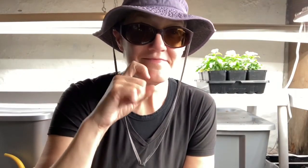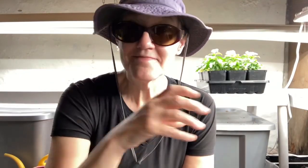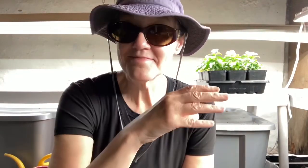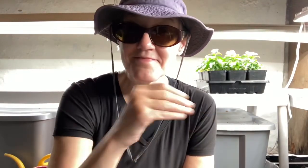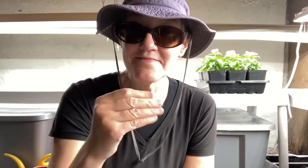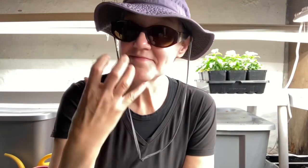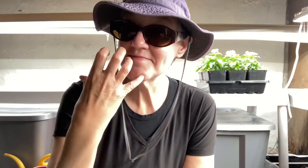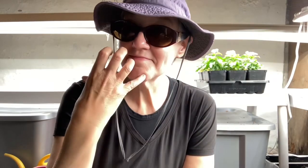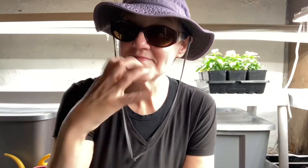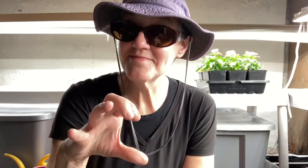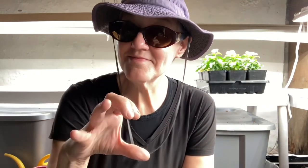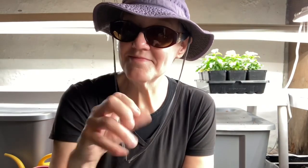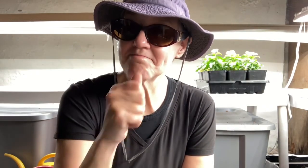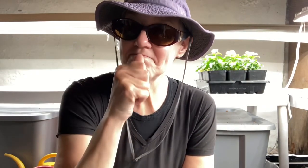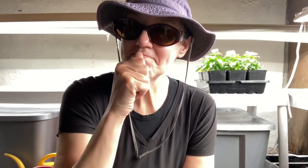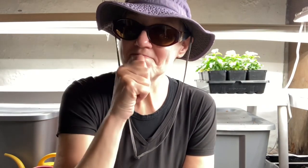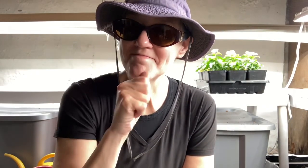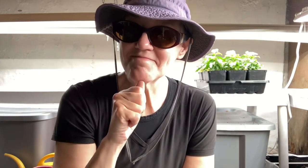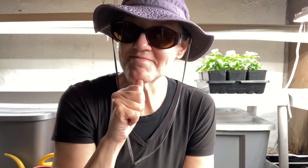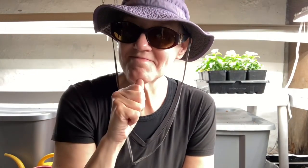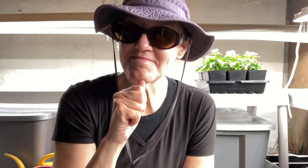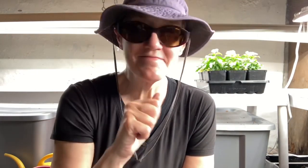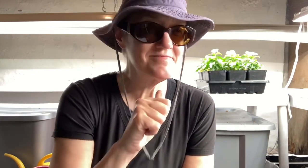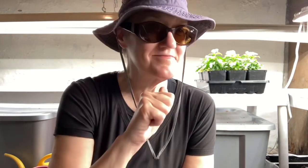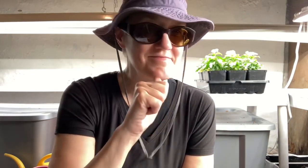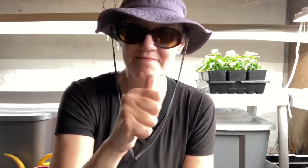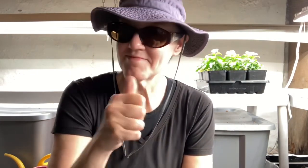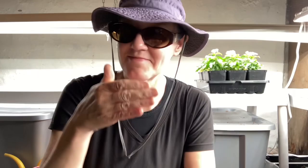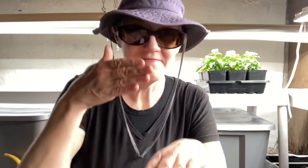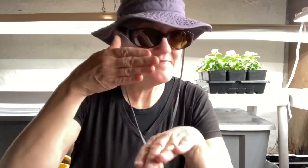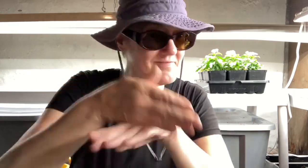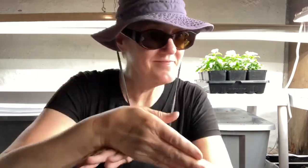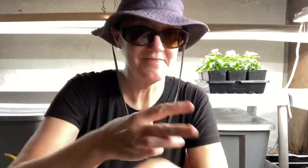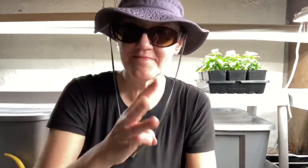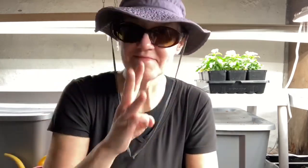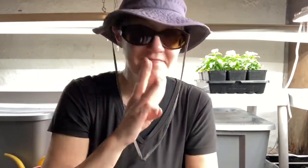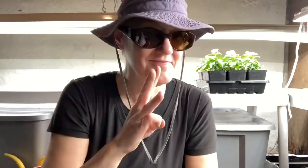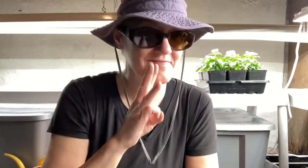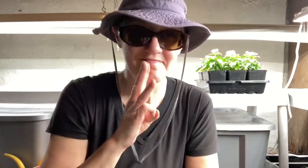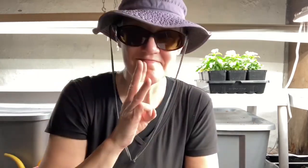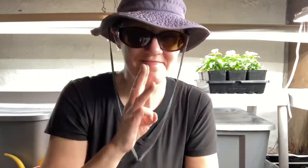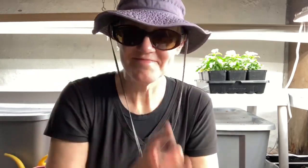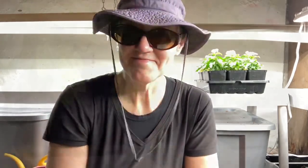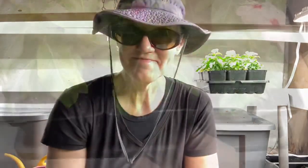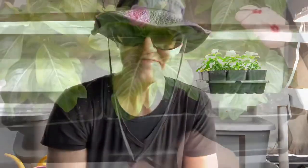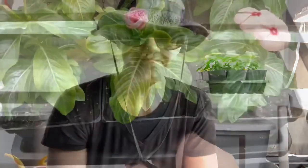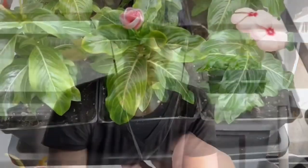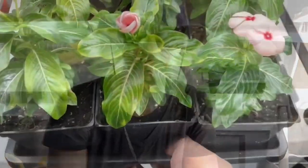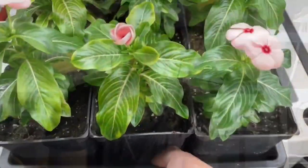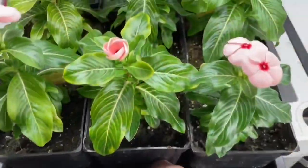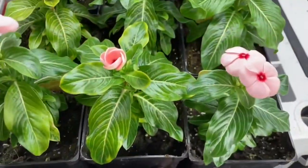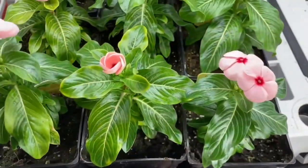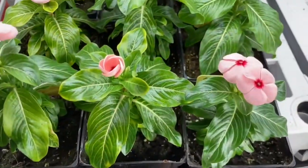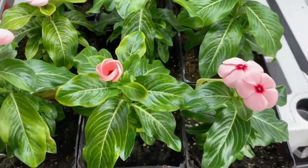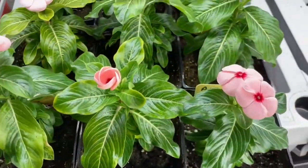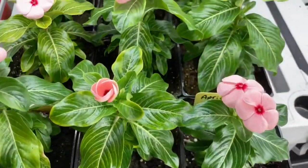Vinca are drought and heat tolerant, so be careful, don't overwater.